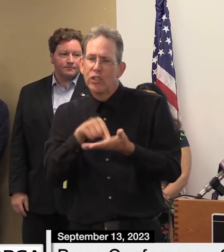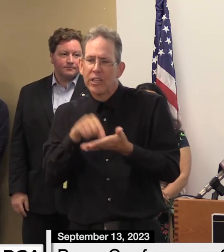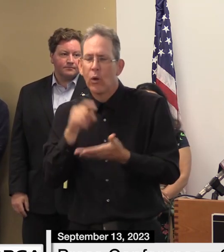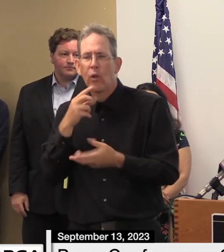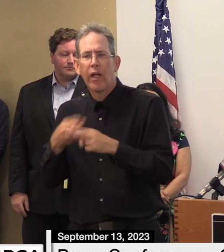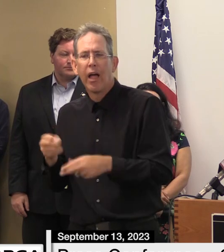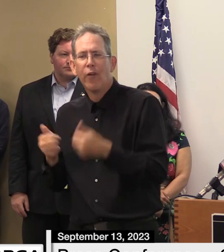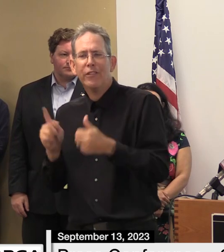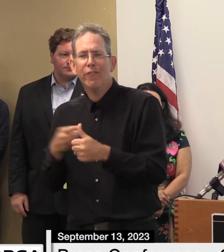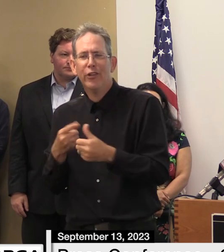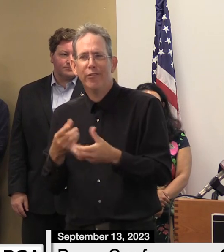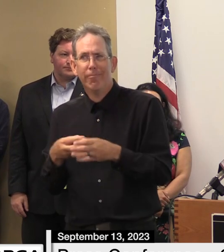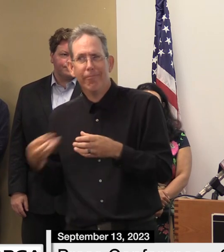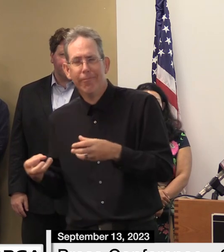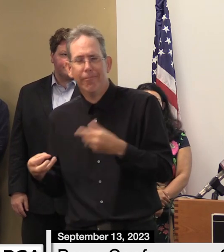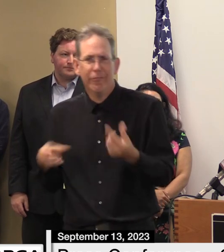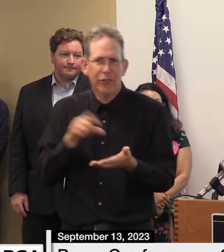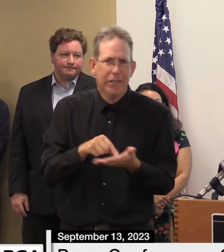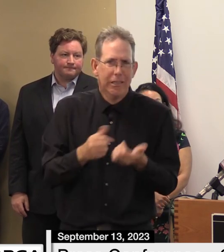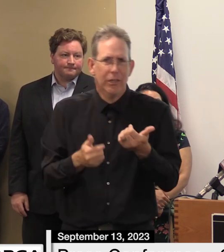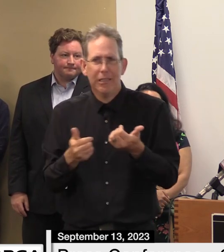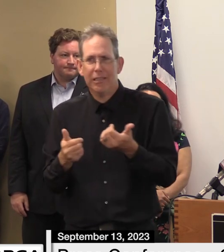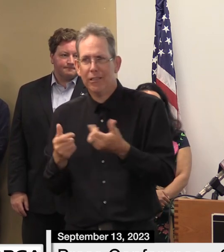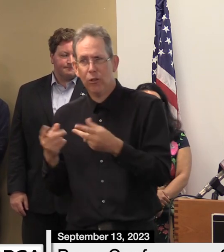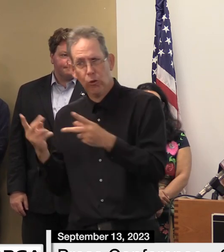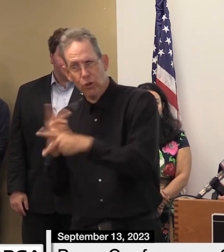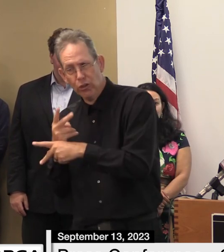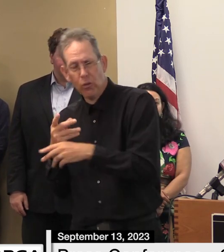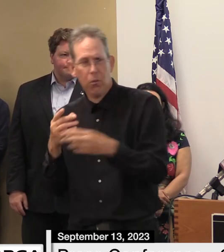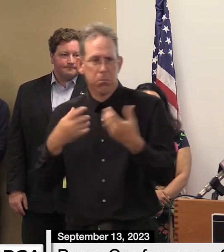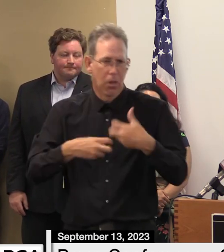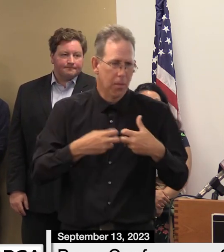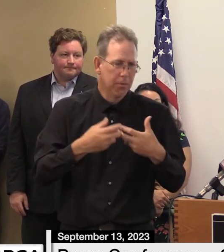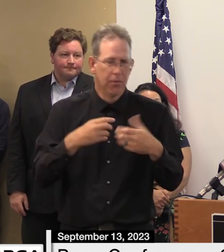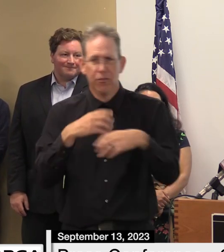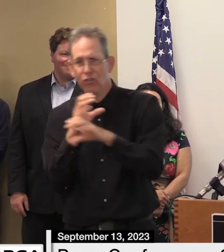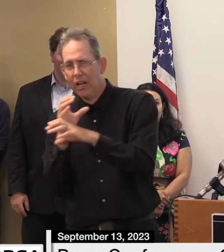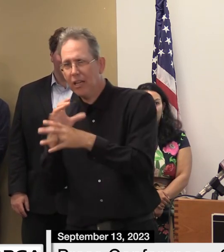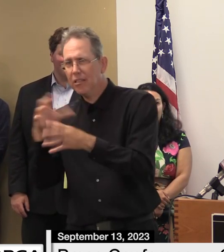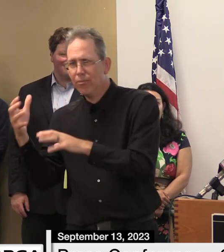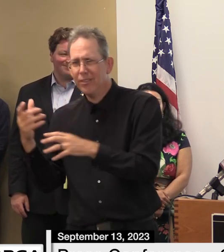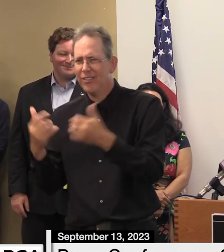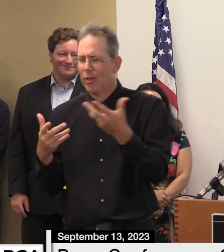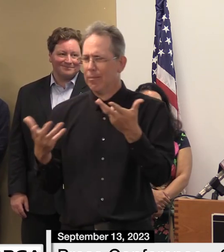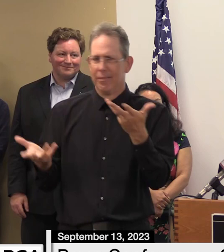workforce challenge, the crisis we face, is impacted by the housing or vice versa.